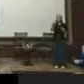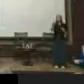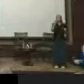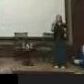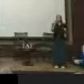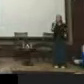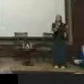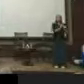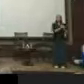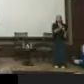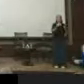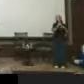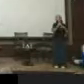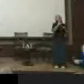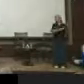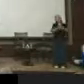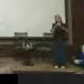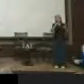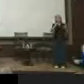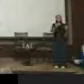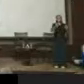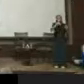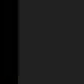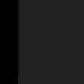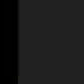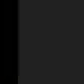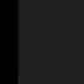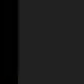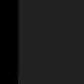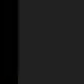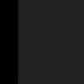cause of this country, to the economy of this country.